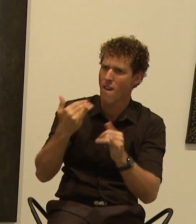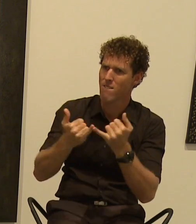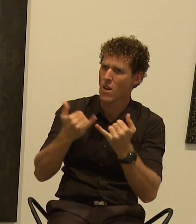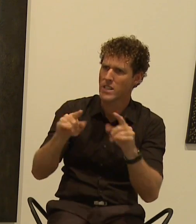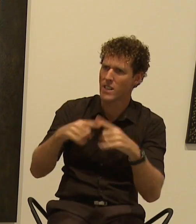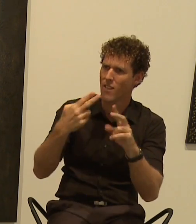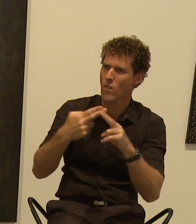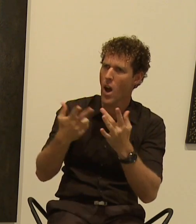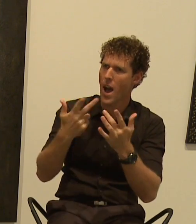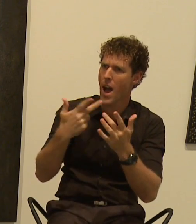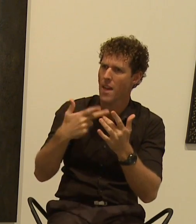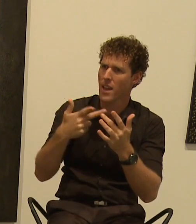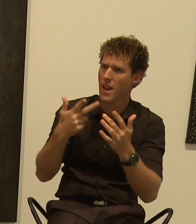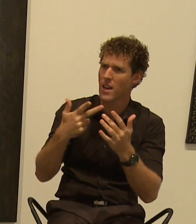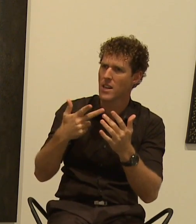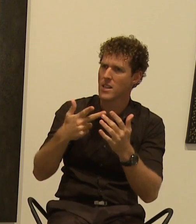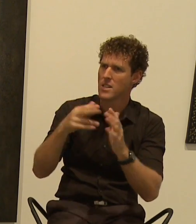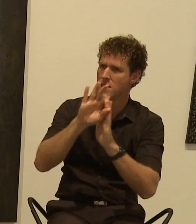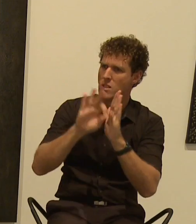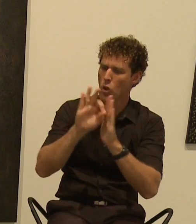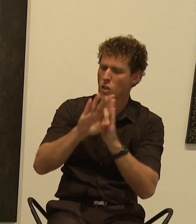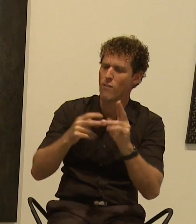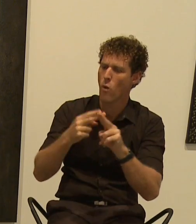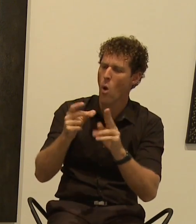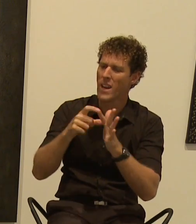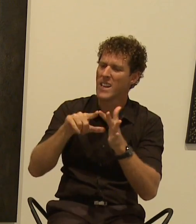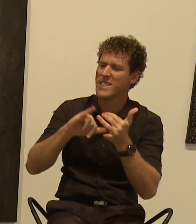some other, particularly desert painting.